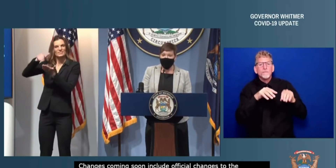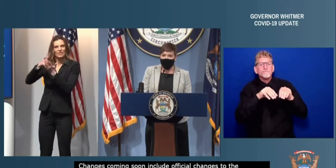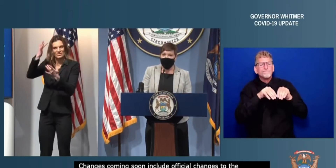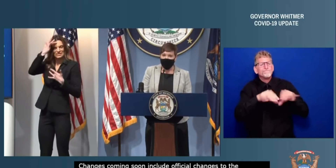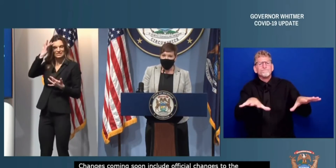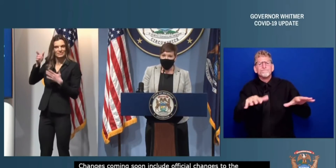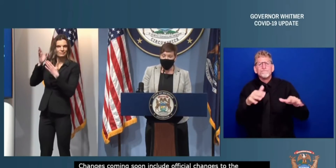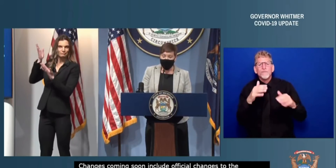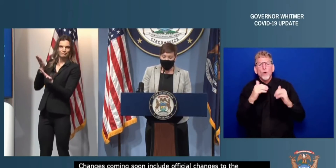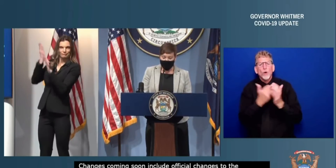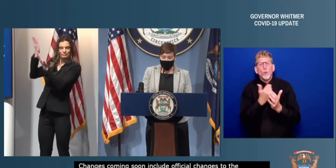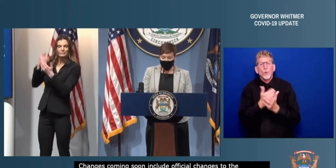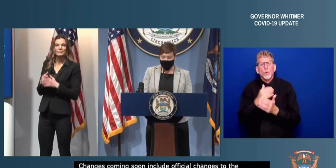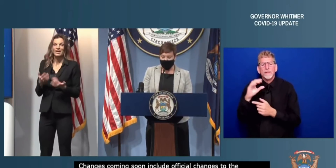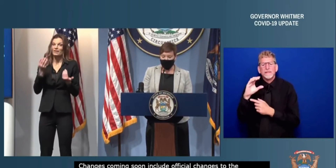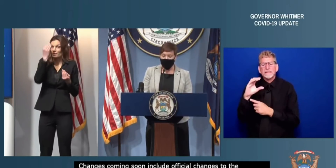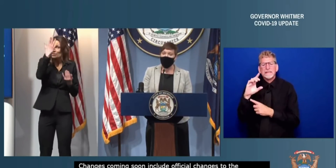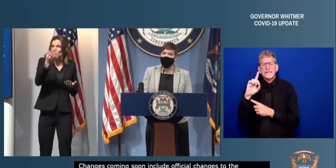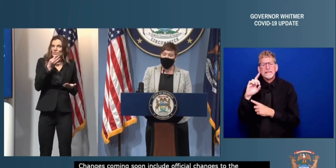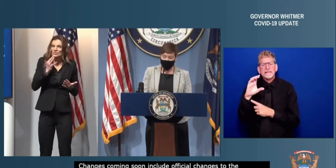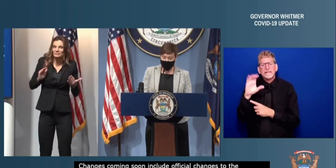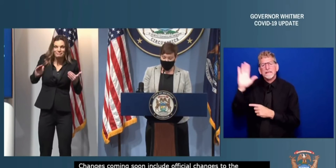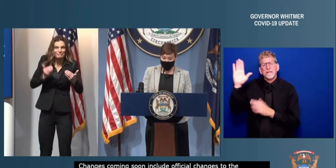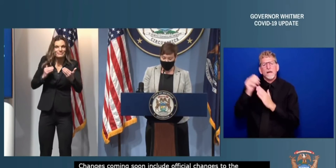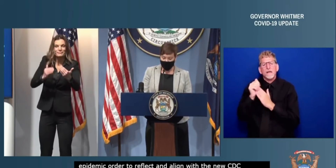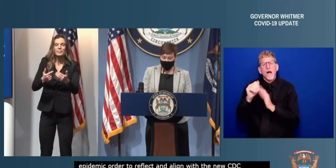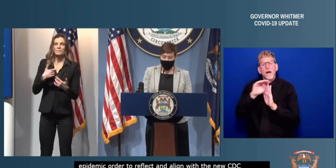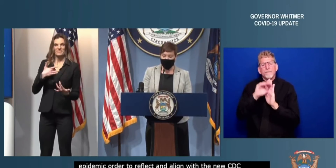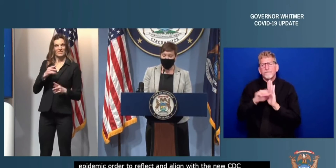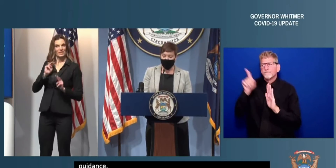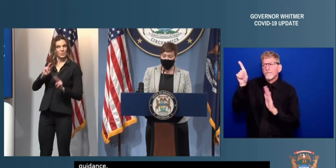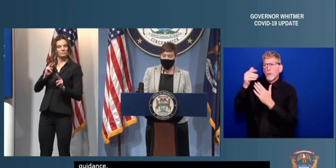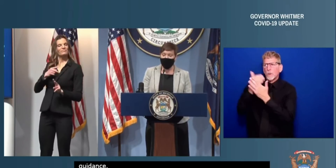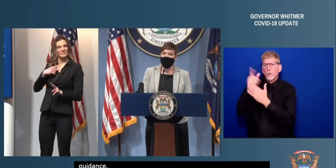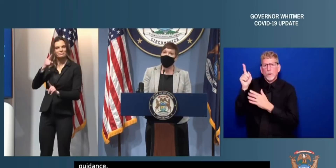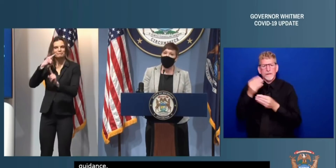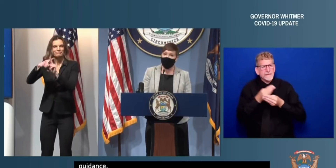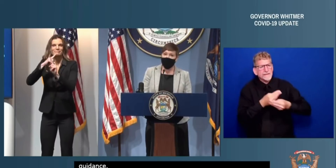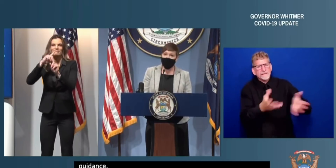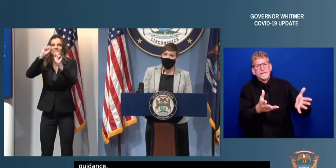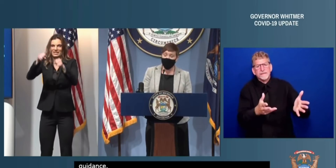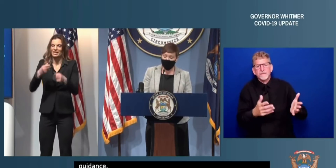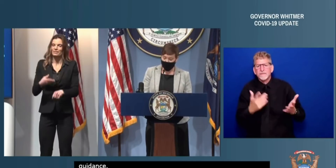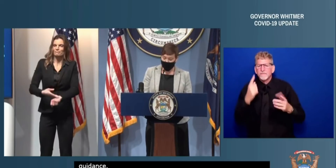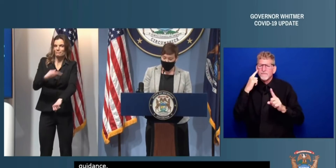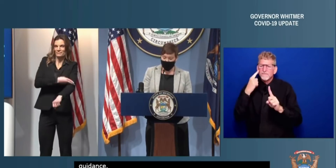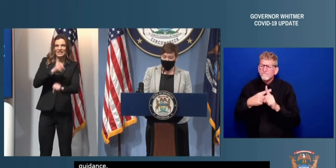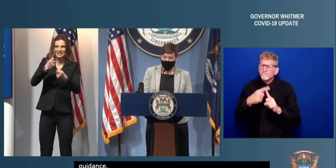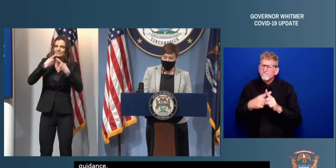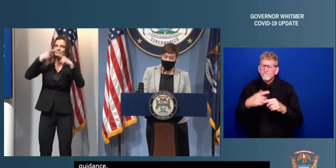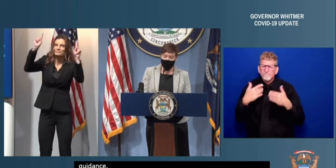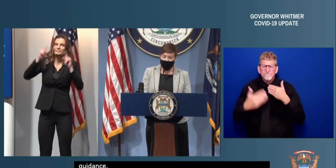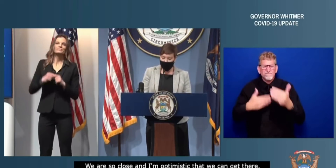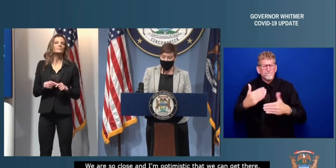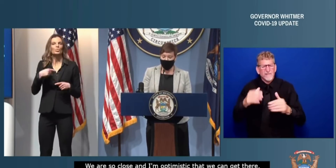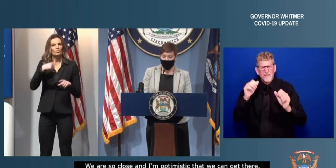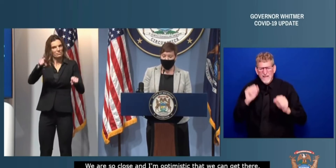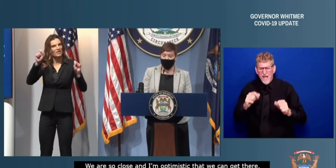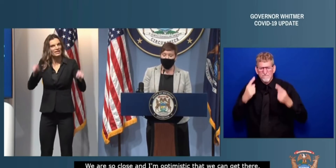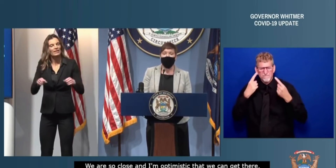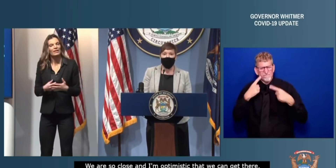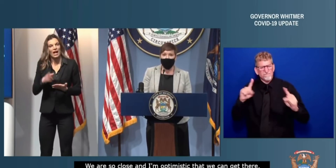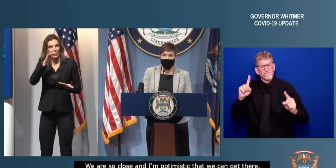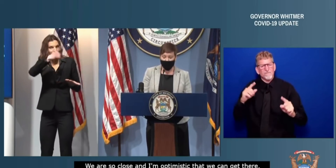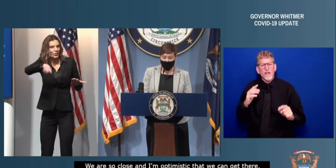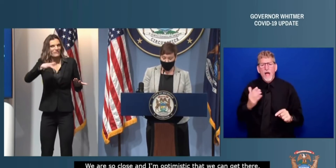We are so close, and I am optimistic that we can get there. Our ability to take all of these steps forward, steps all of us want